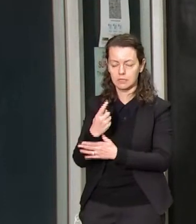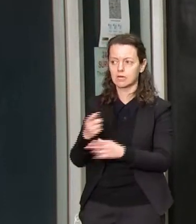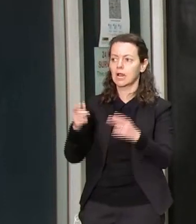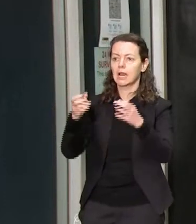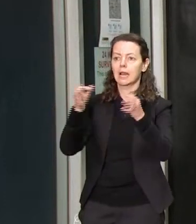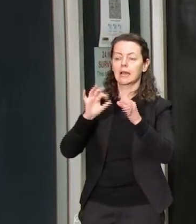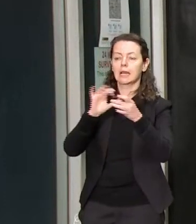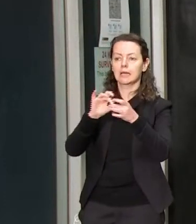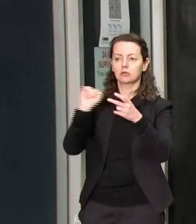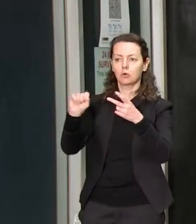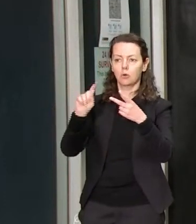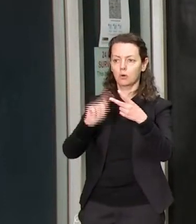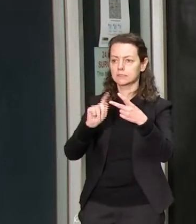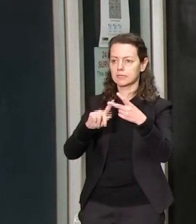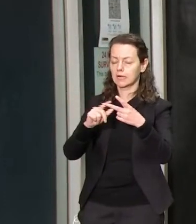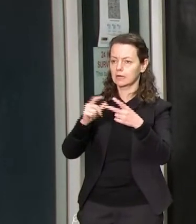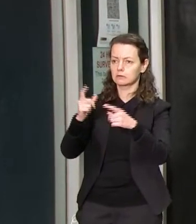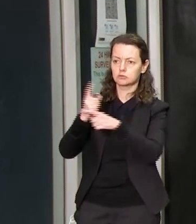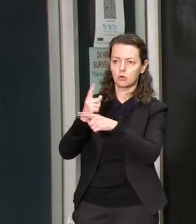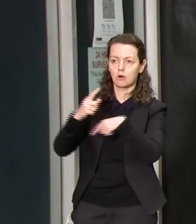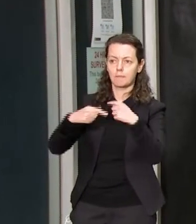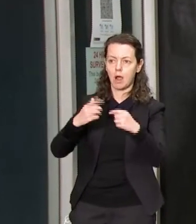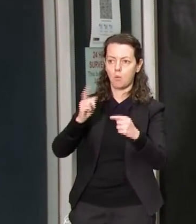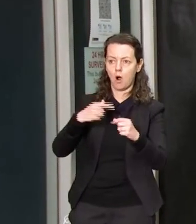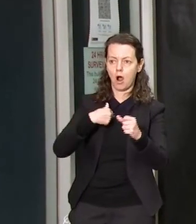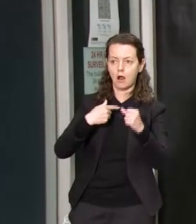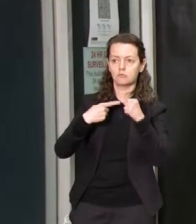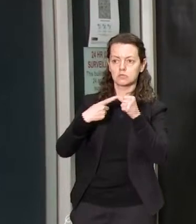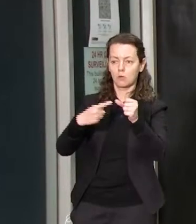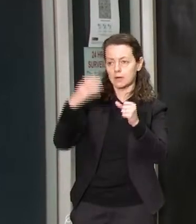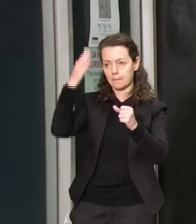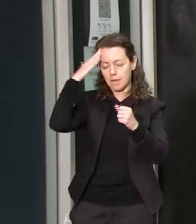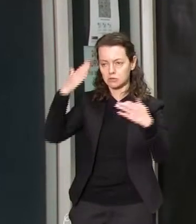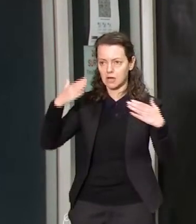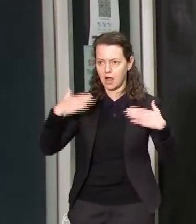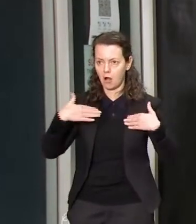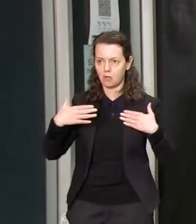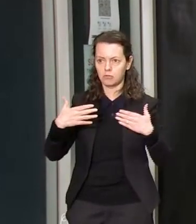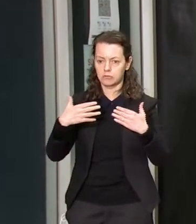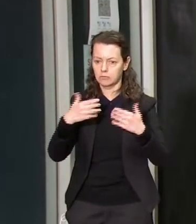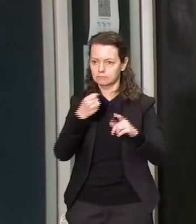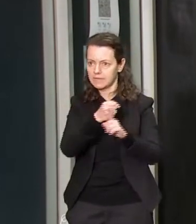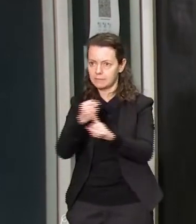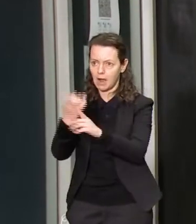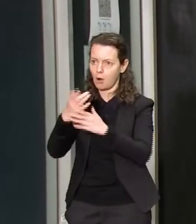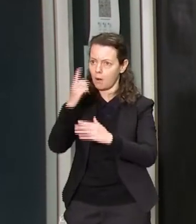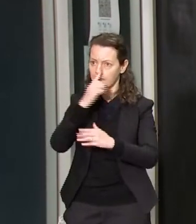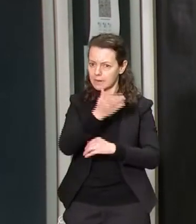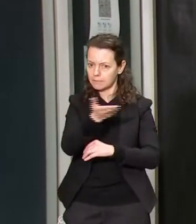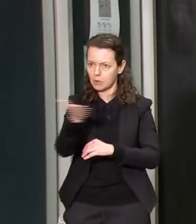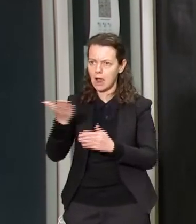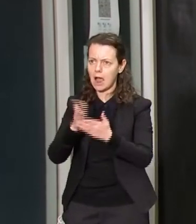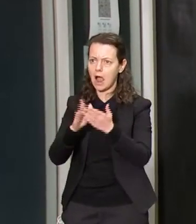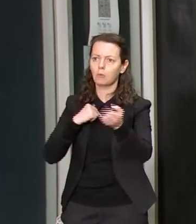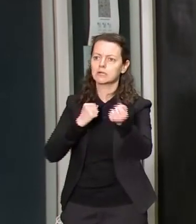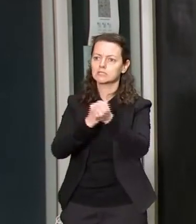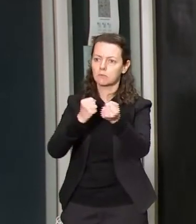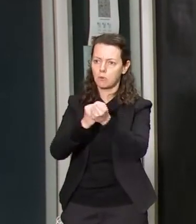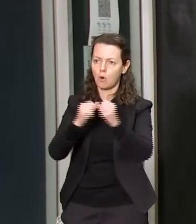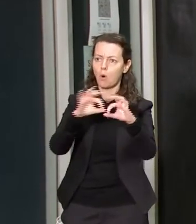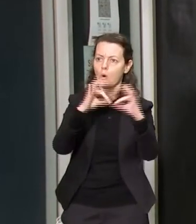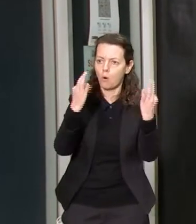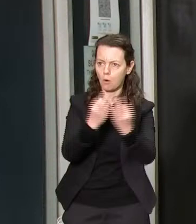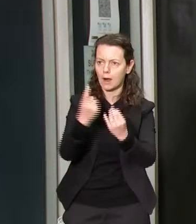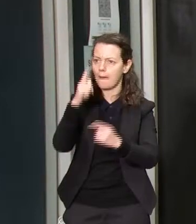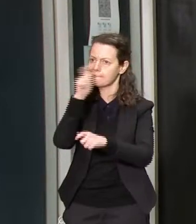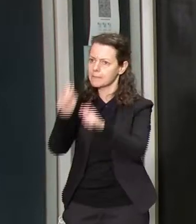second question around our response to the mental health and wellbeing impacts of the pandemic and our support for